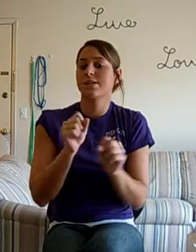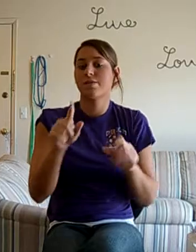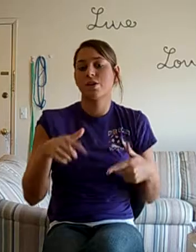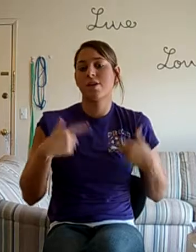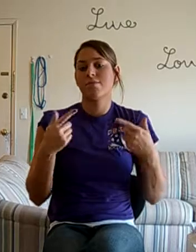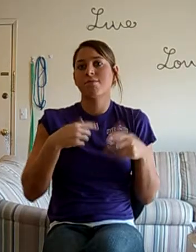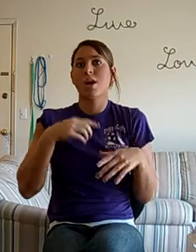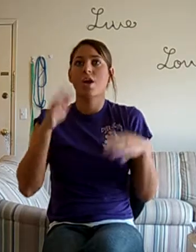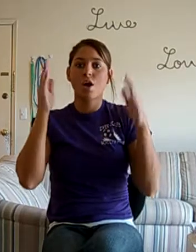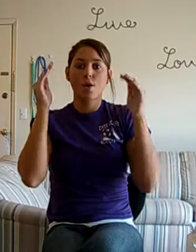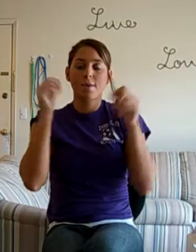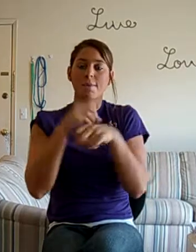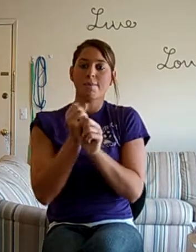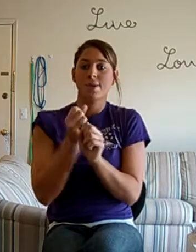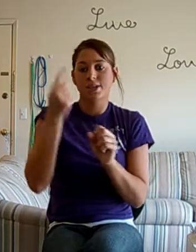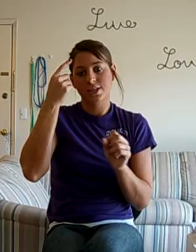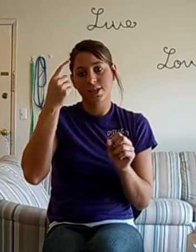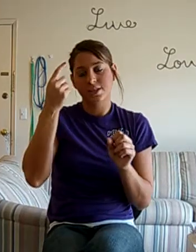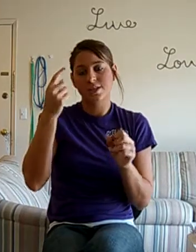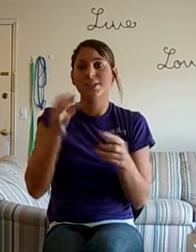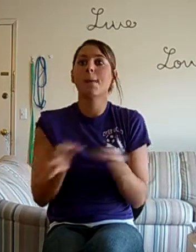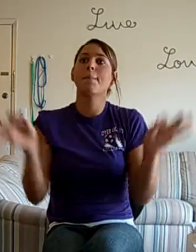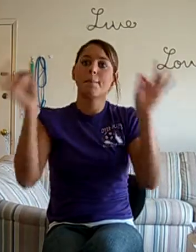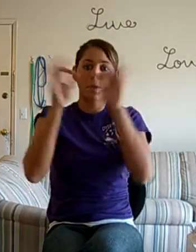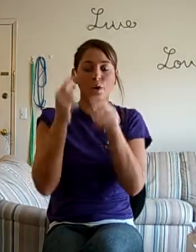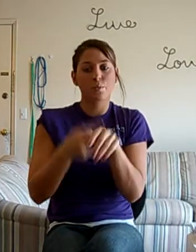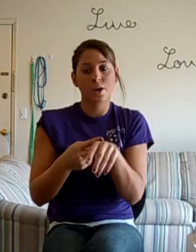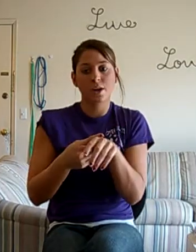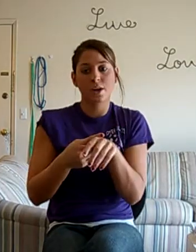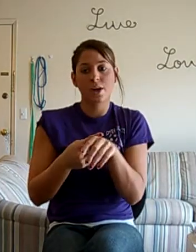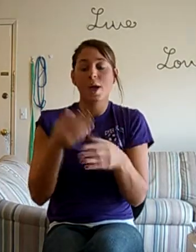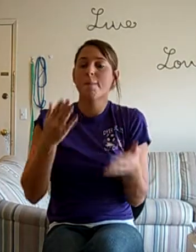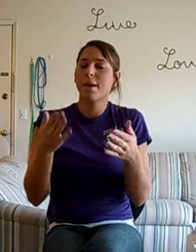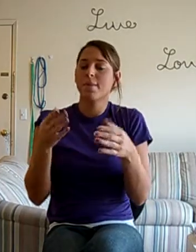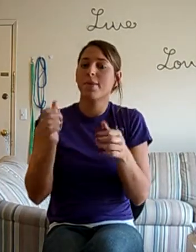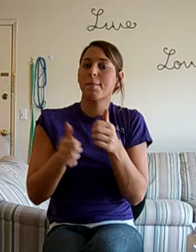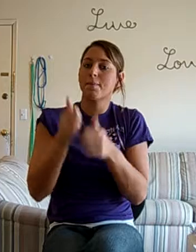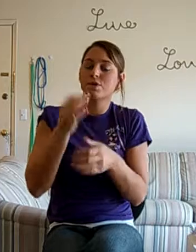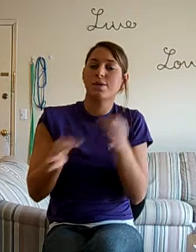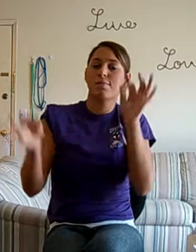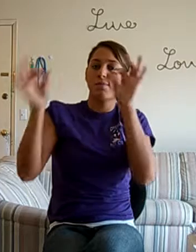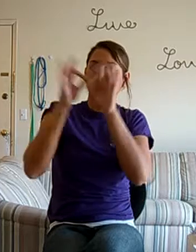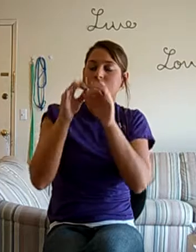It's an important one. It really is. This is probably the most important dog training video I've ever made. Okay guys, see you in the next video.